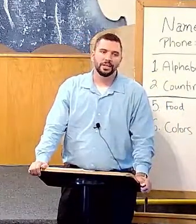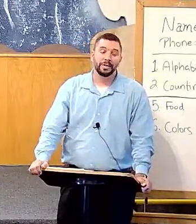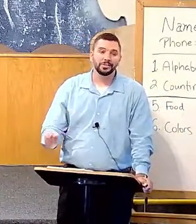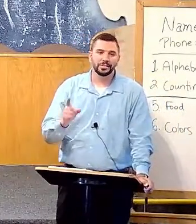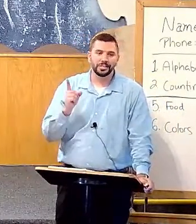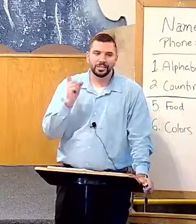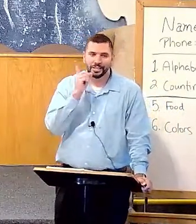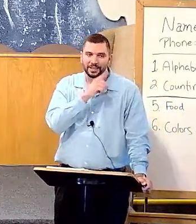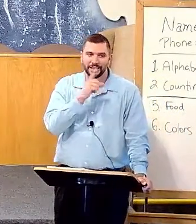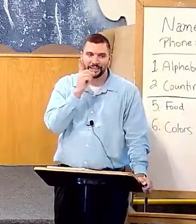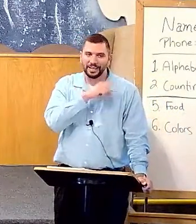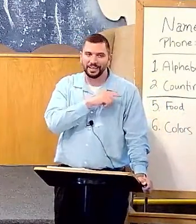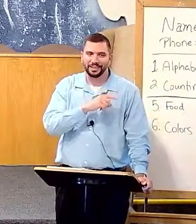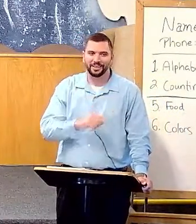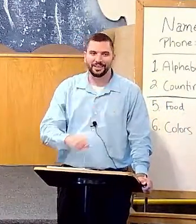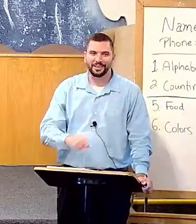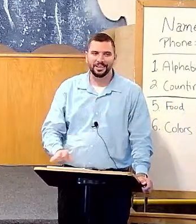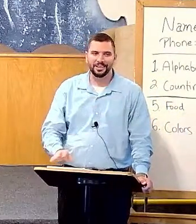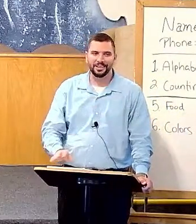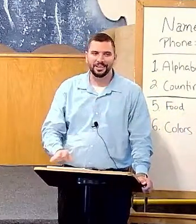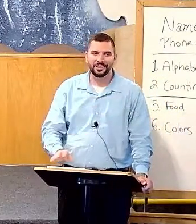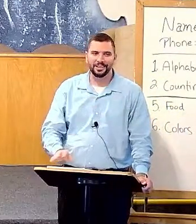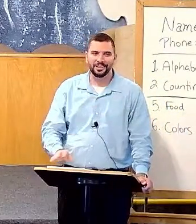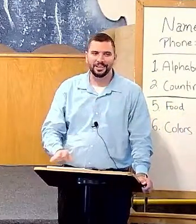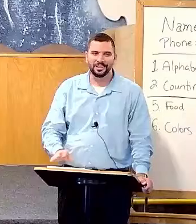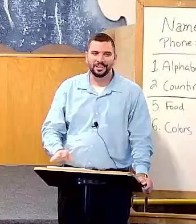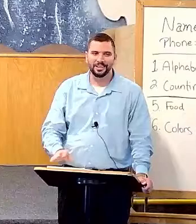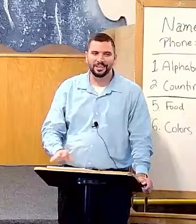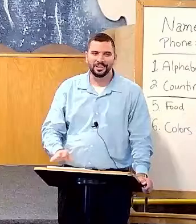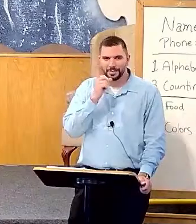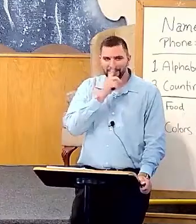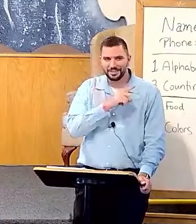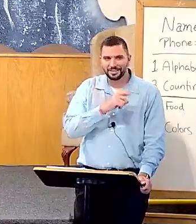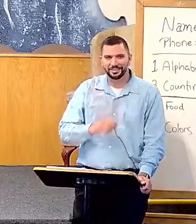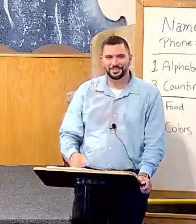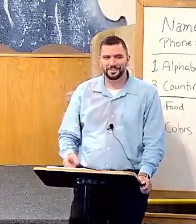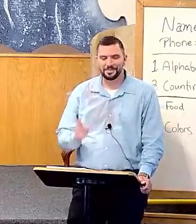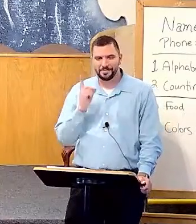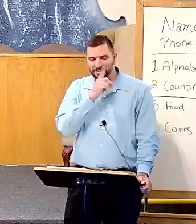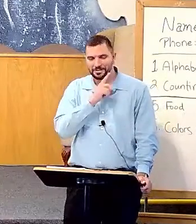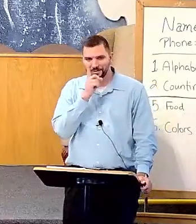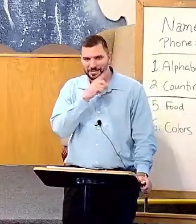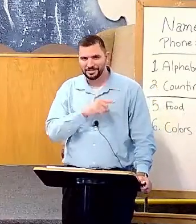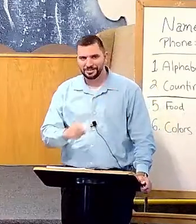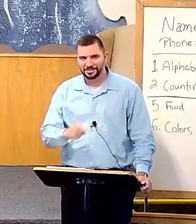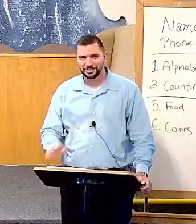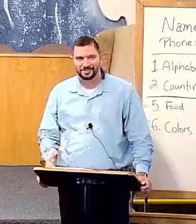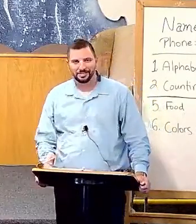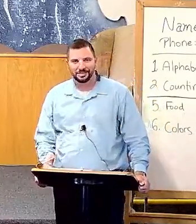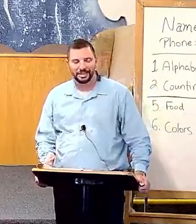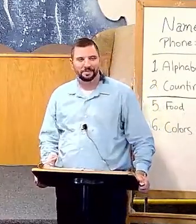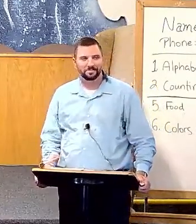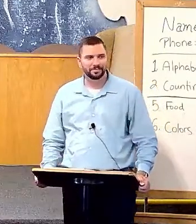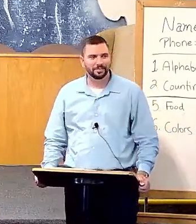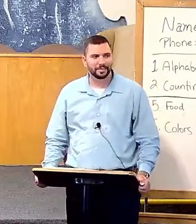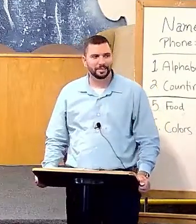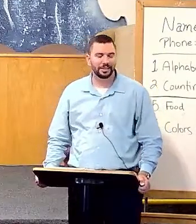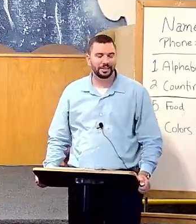Mouse. Like that? Because they wiggle their nose or something? Mouse. Yeah. Okay, one more and we're